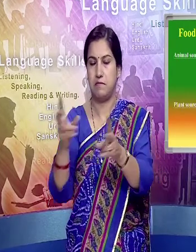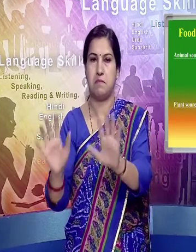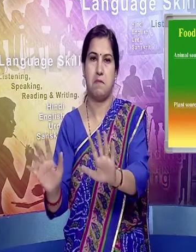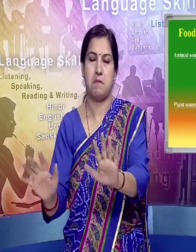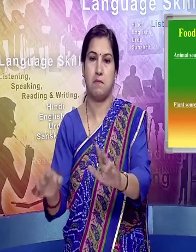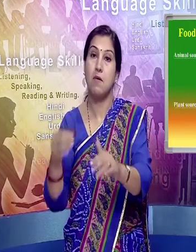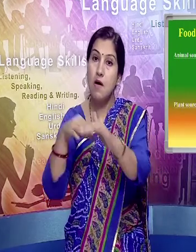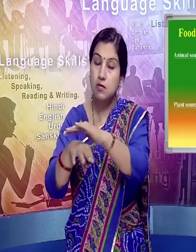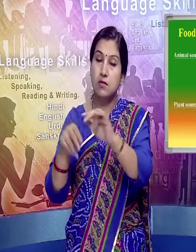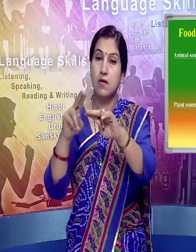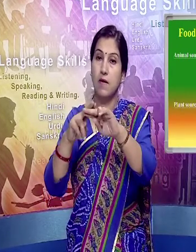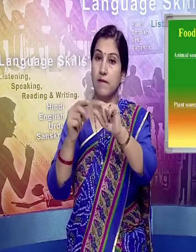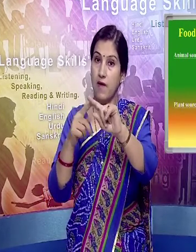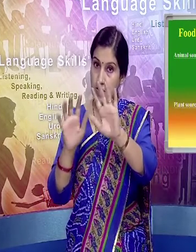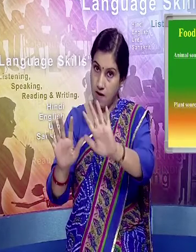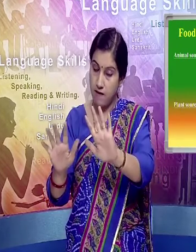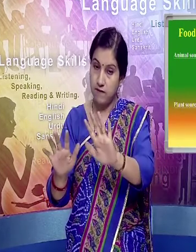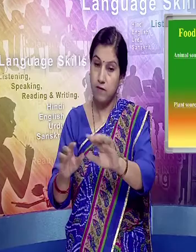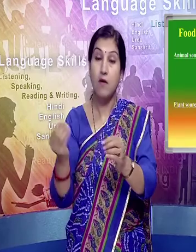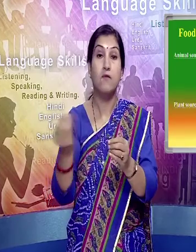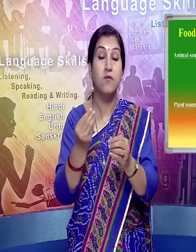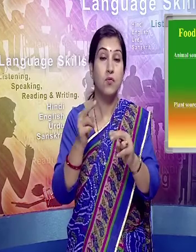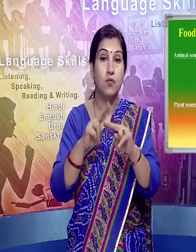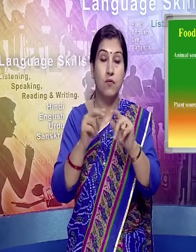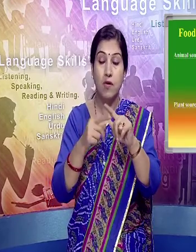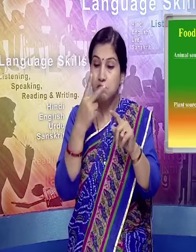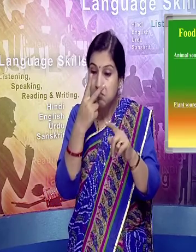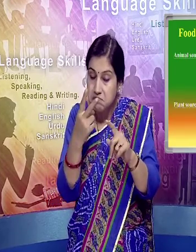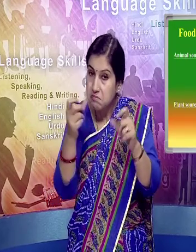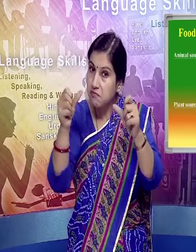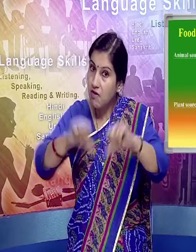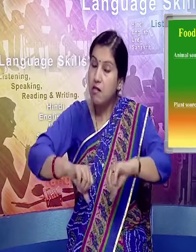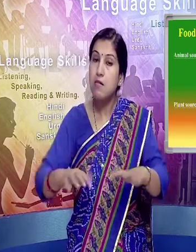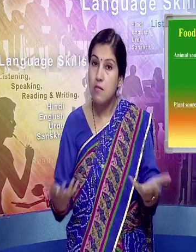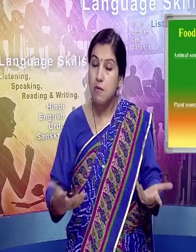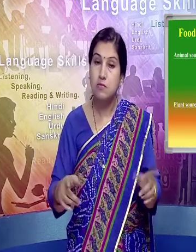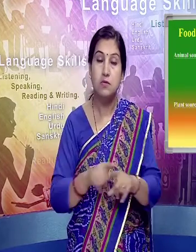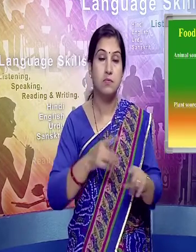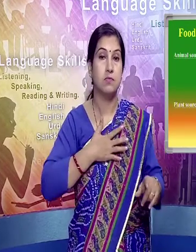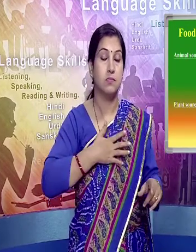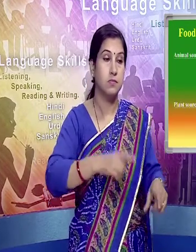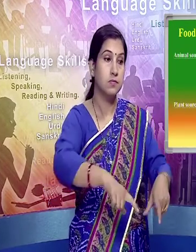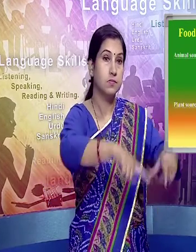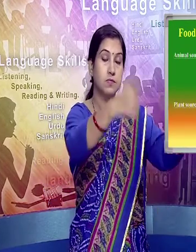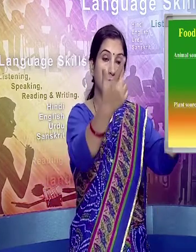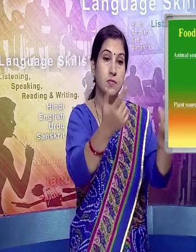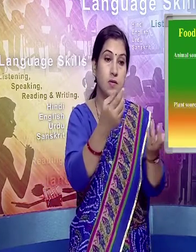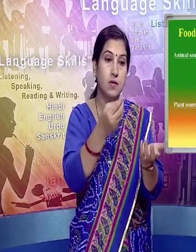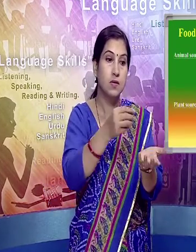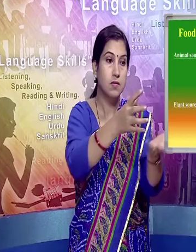fat. Invisible fat plant sources include the fried foods are quite